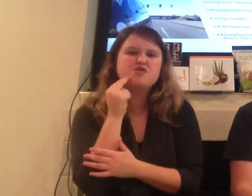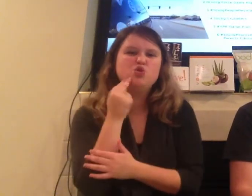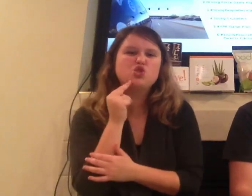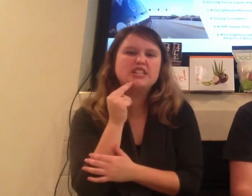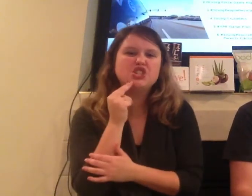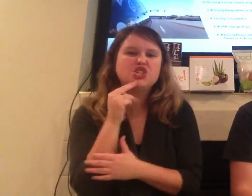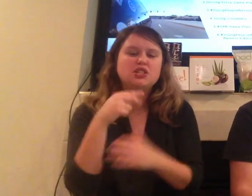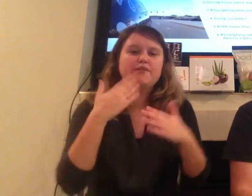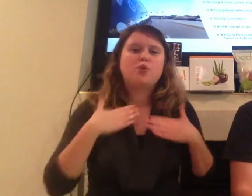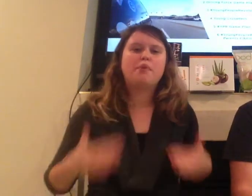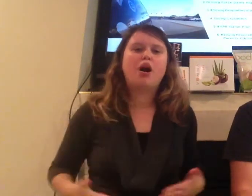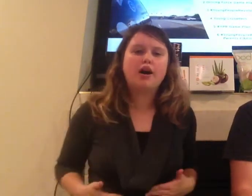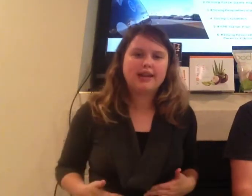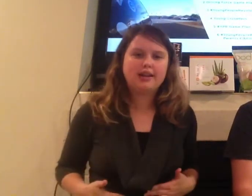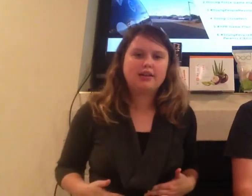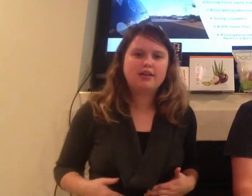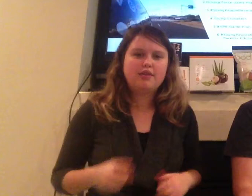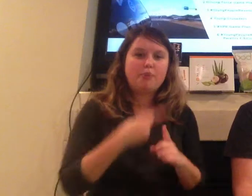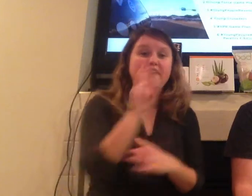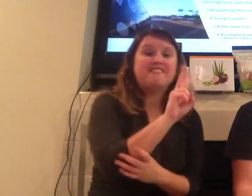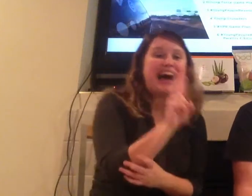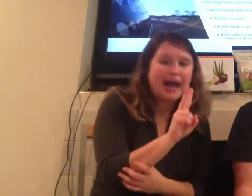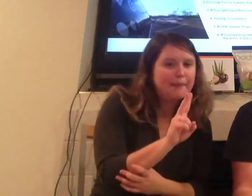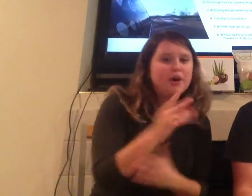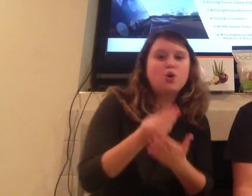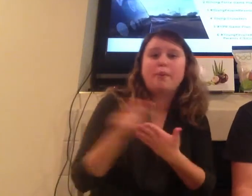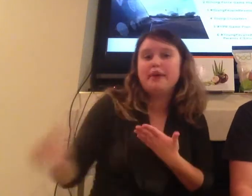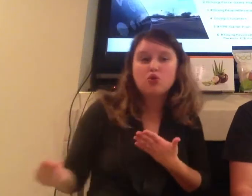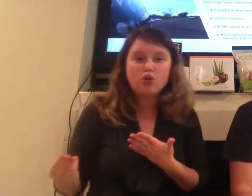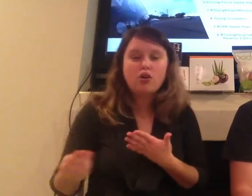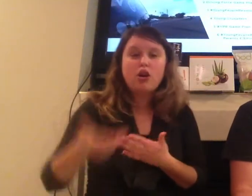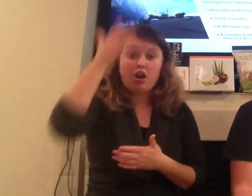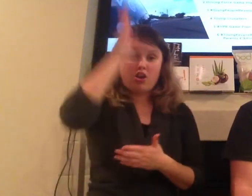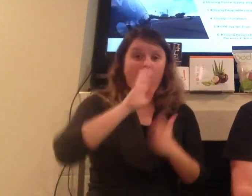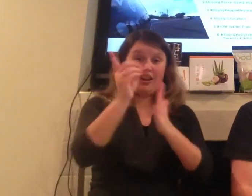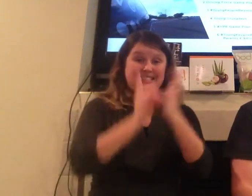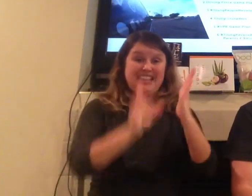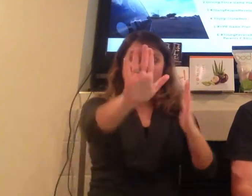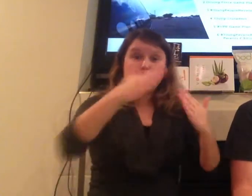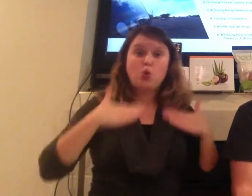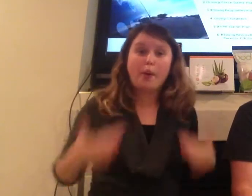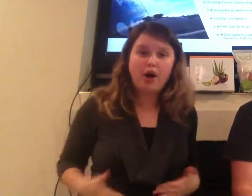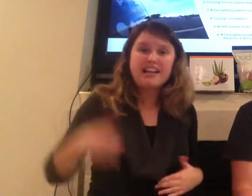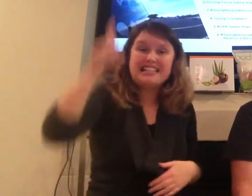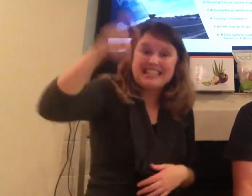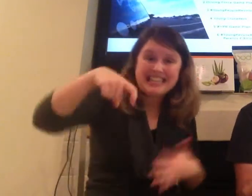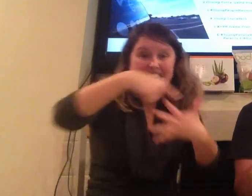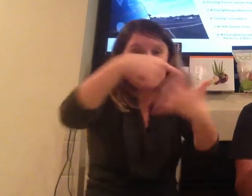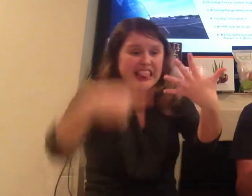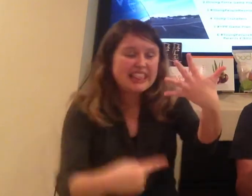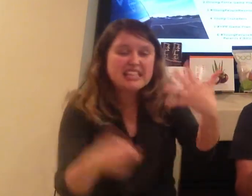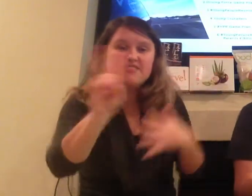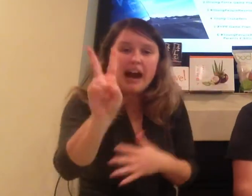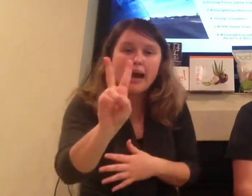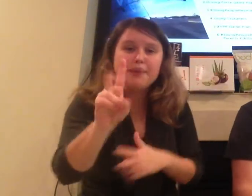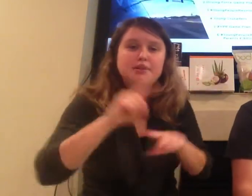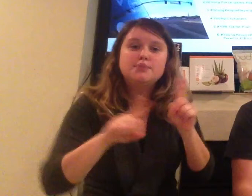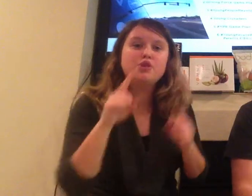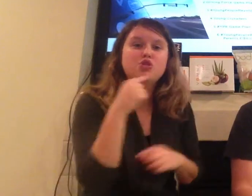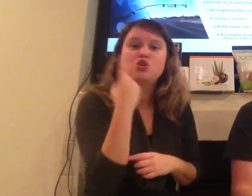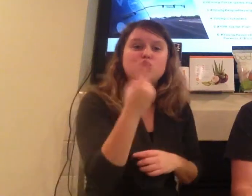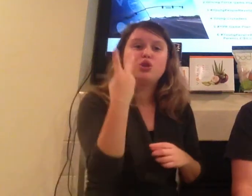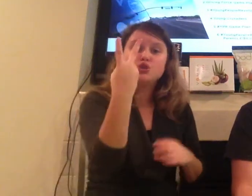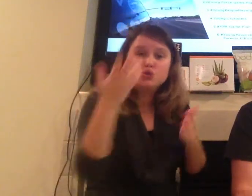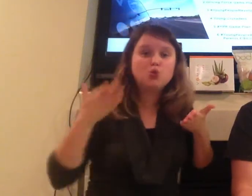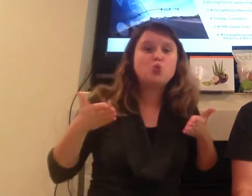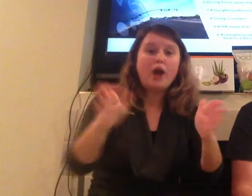a vitamin or a mineral. Well, God designed our bodies to need these things, but there's only 2 ways that